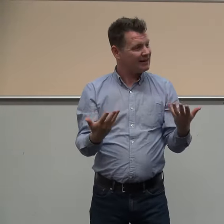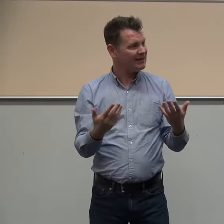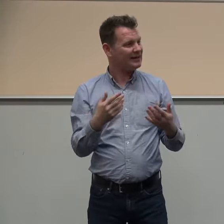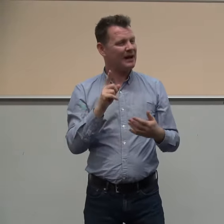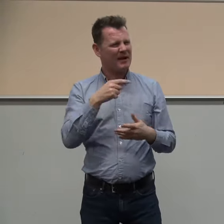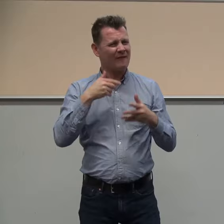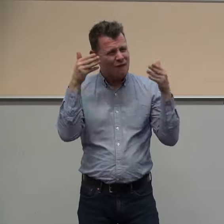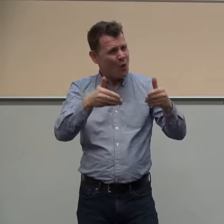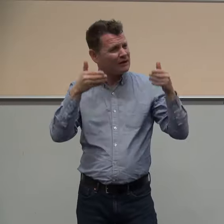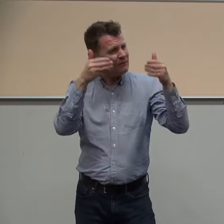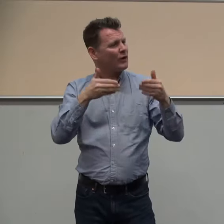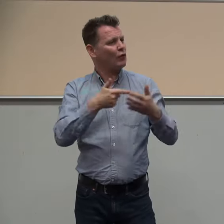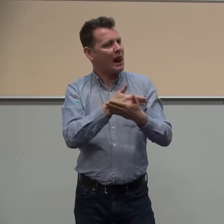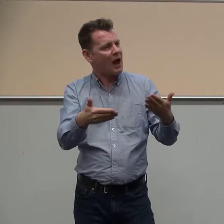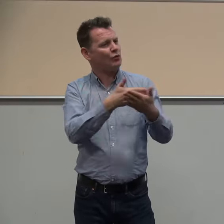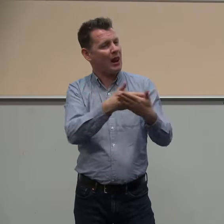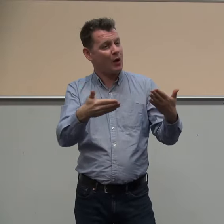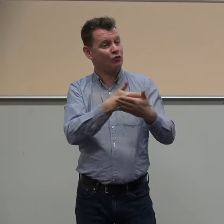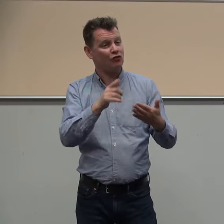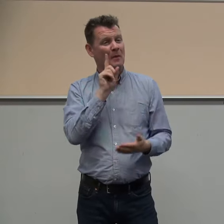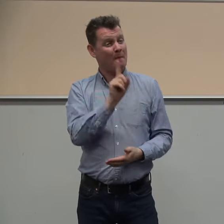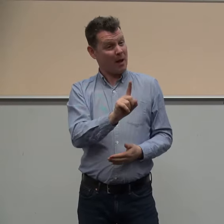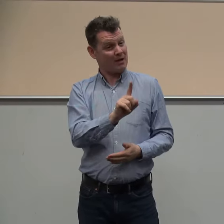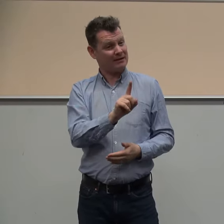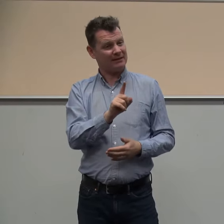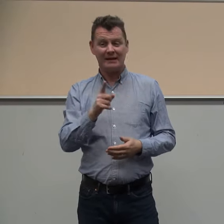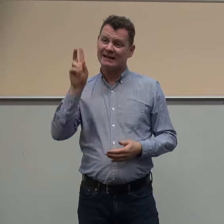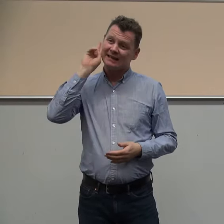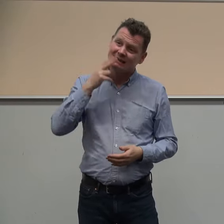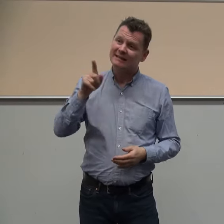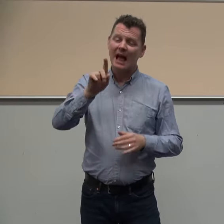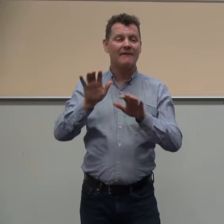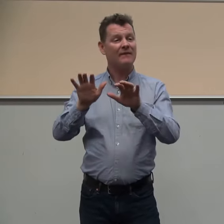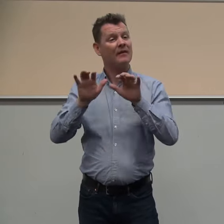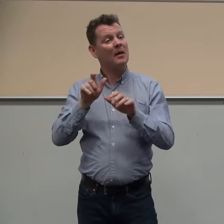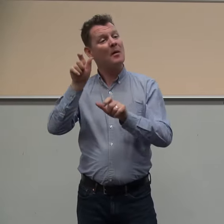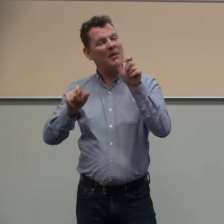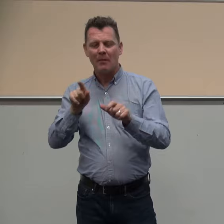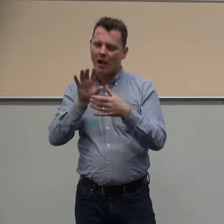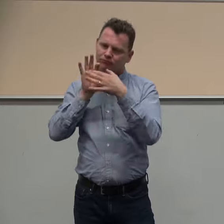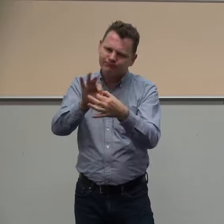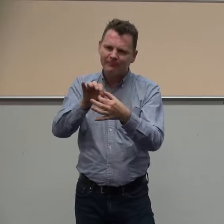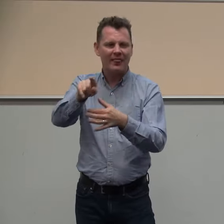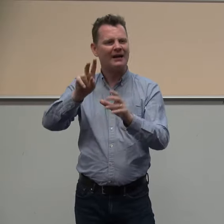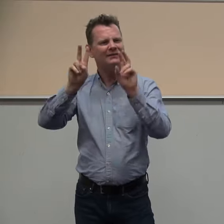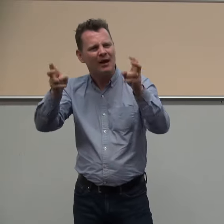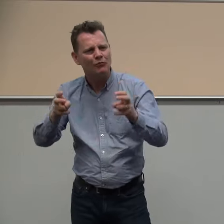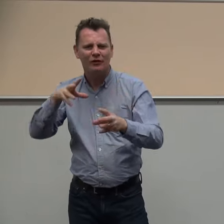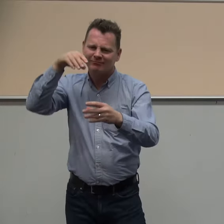on language, but I wasn't actually putting anything into the shows that might engage deaf people on any other level. And that's why I decided